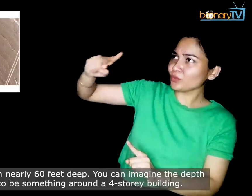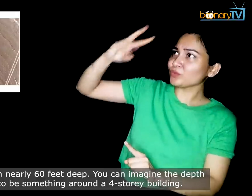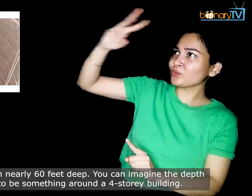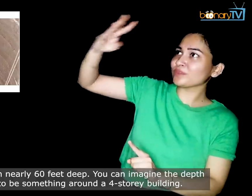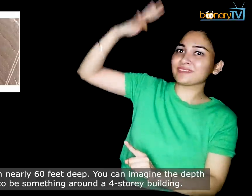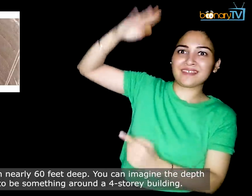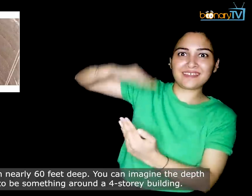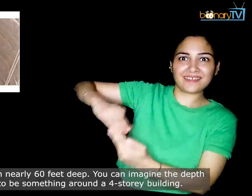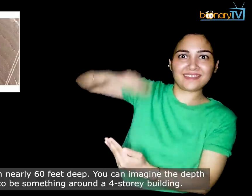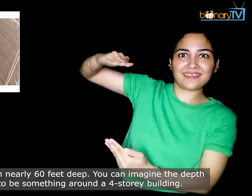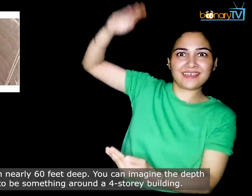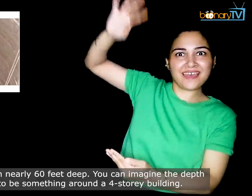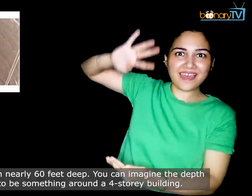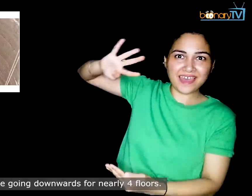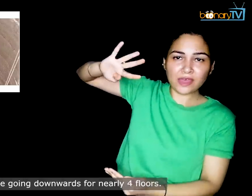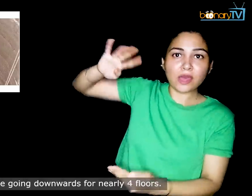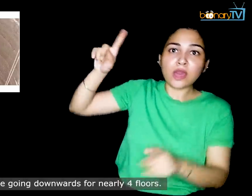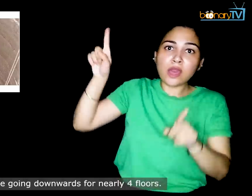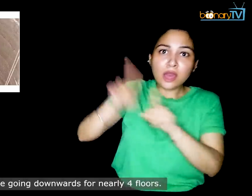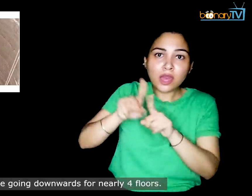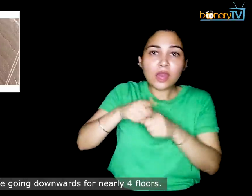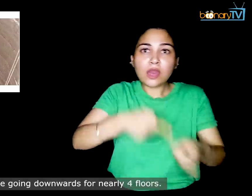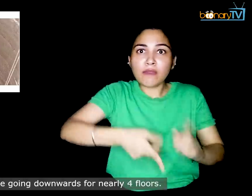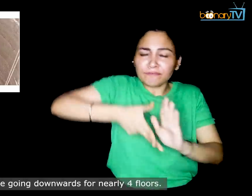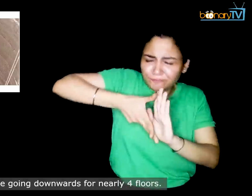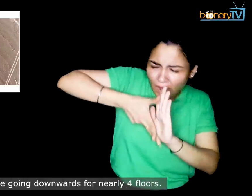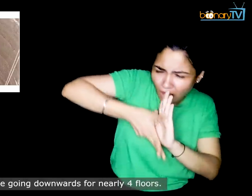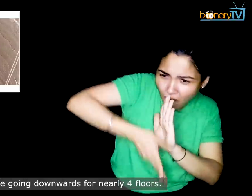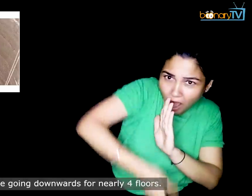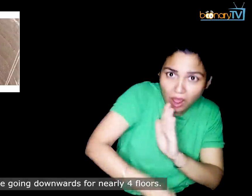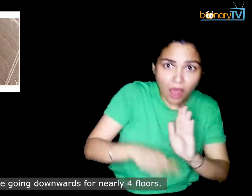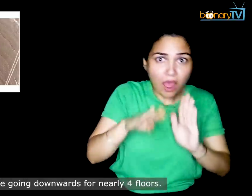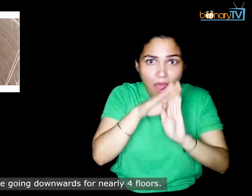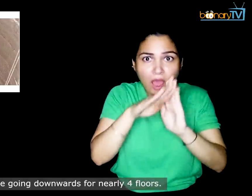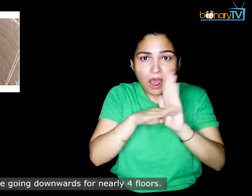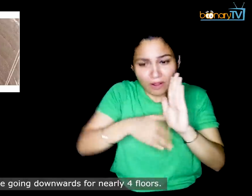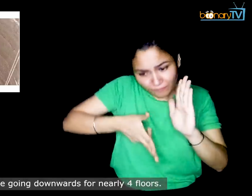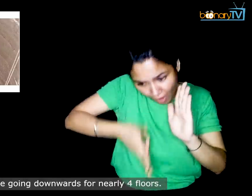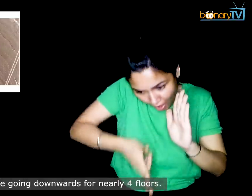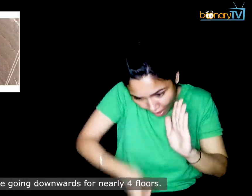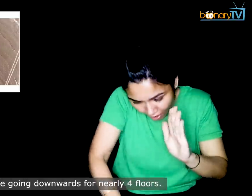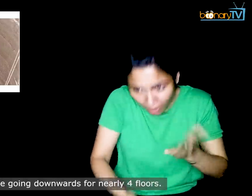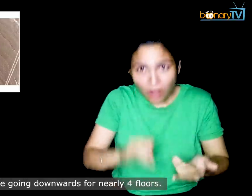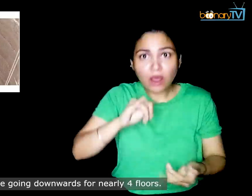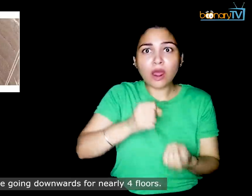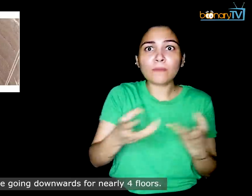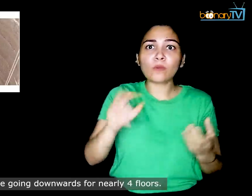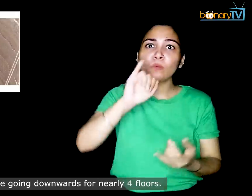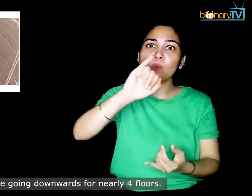four-story building. Imagine going downwards for nearly four floors.